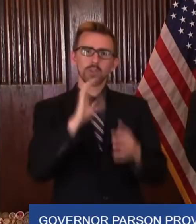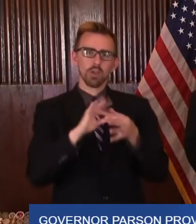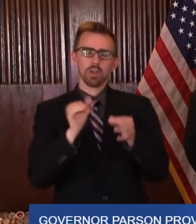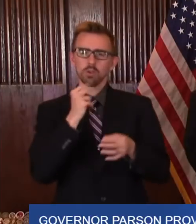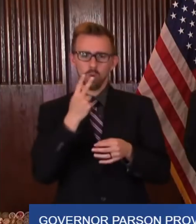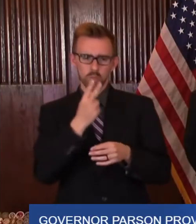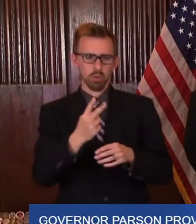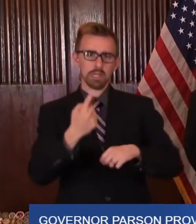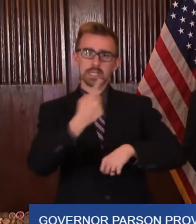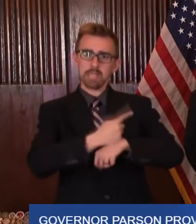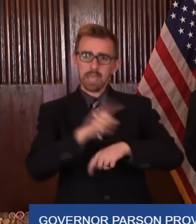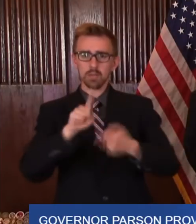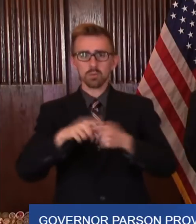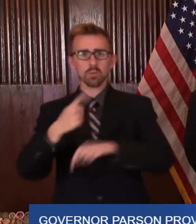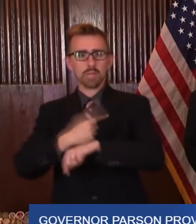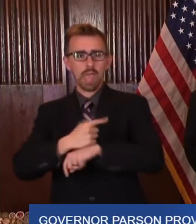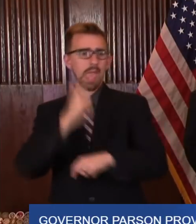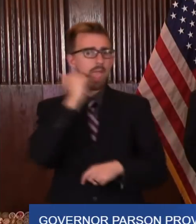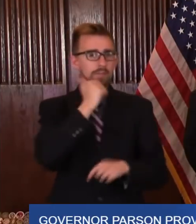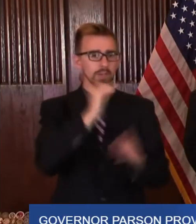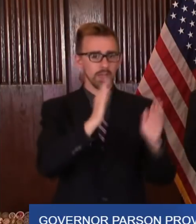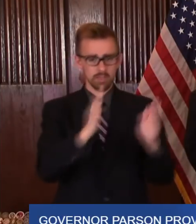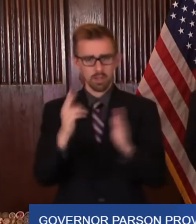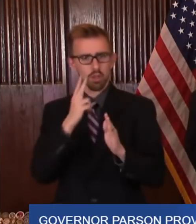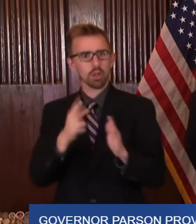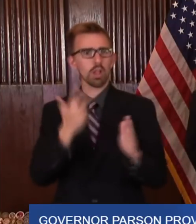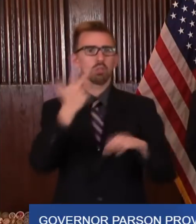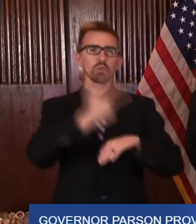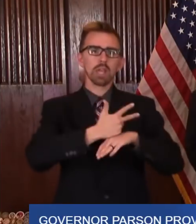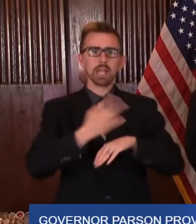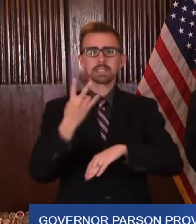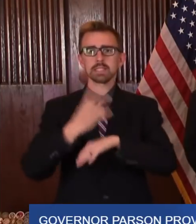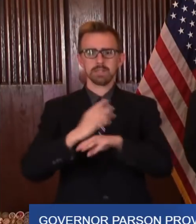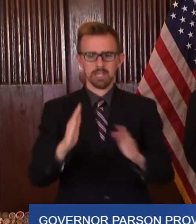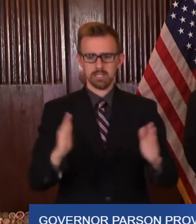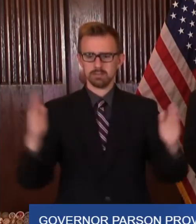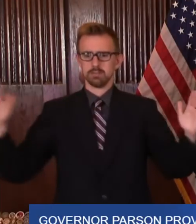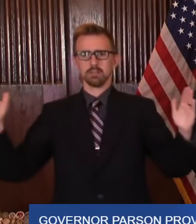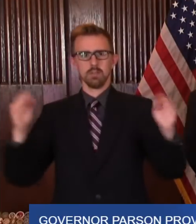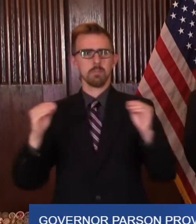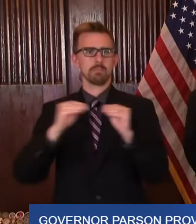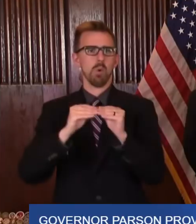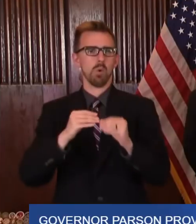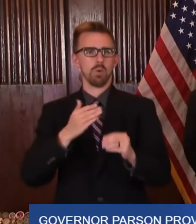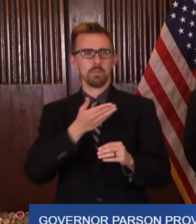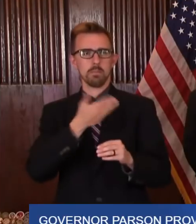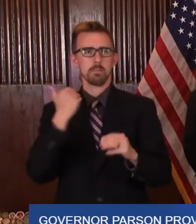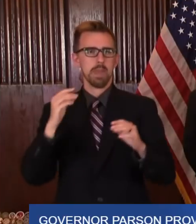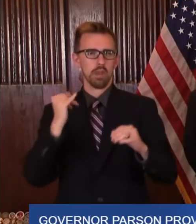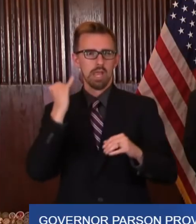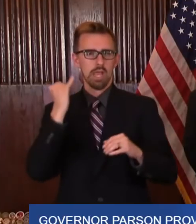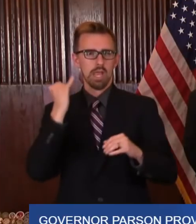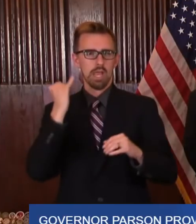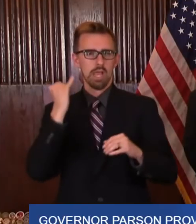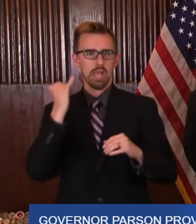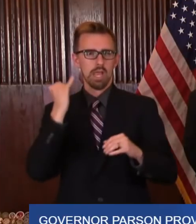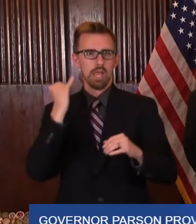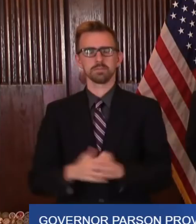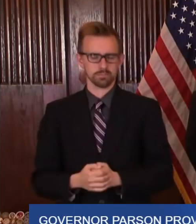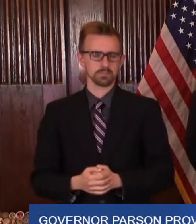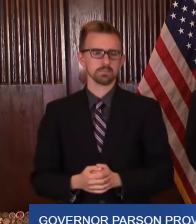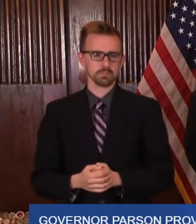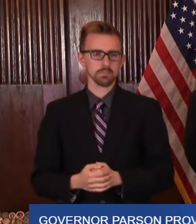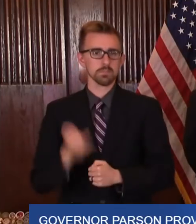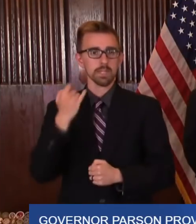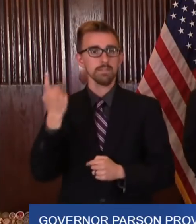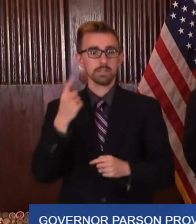at trends. Look at 3 days. Look at 7 days. So I really appreciate you asking that question, and because we've got to get that information out, because I'm